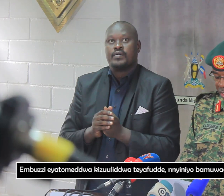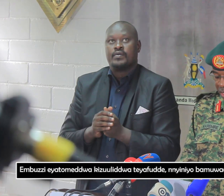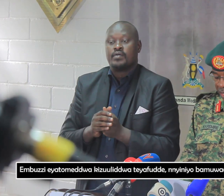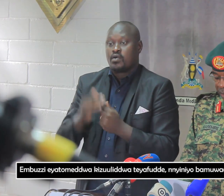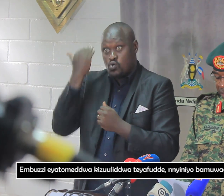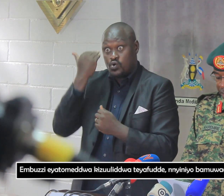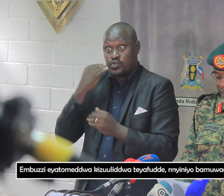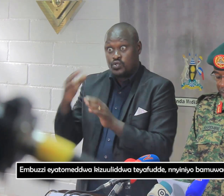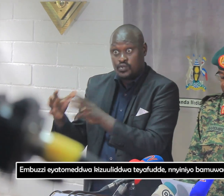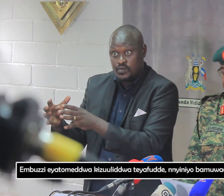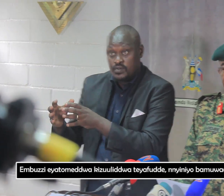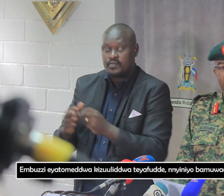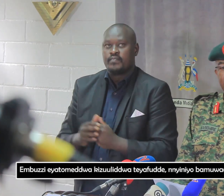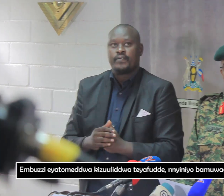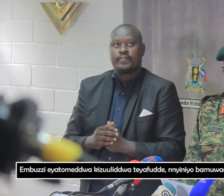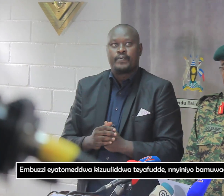Judiciary,